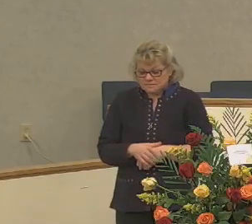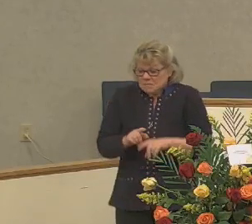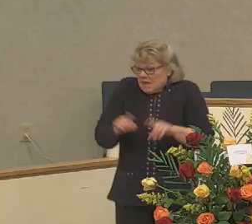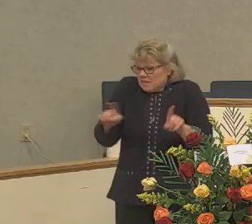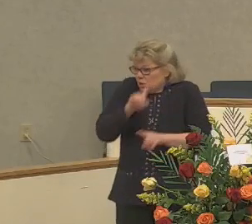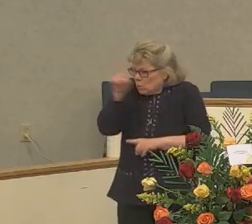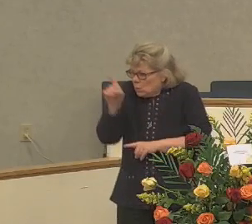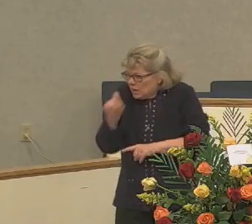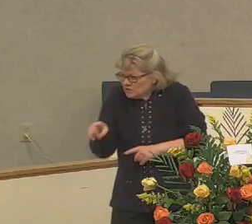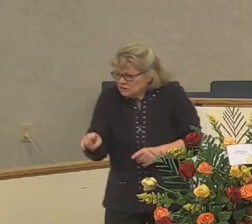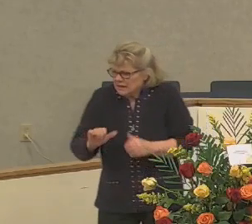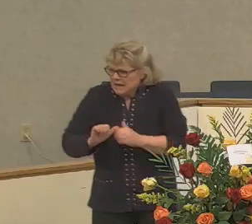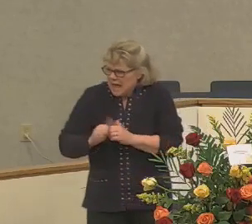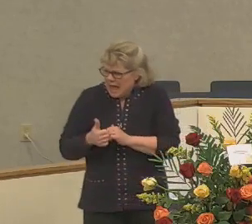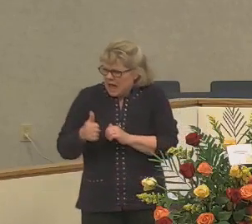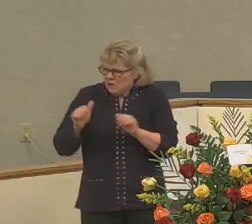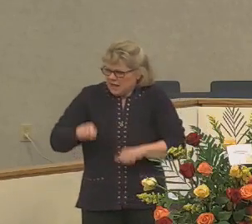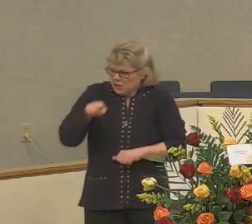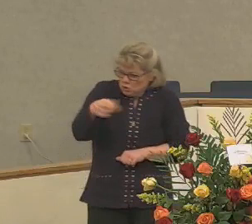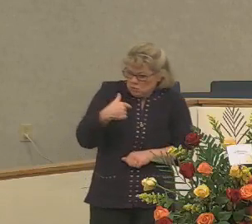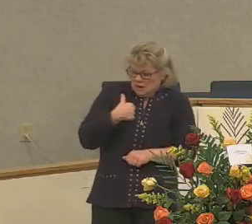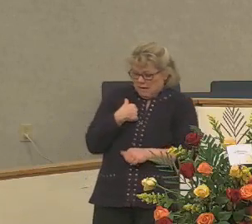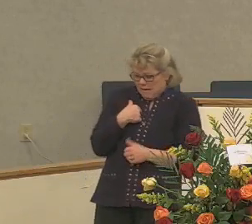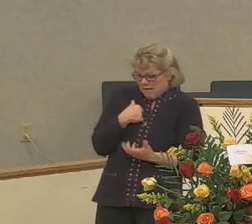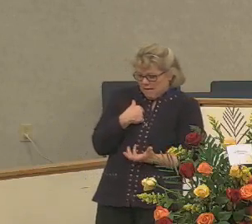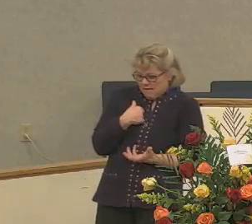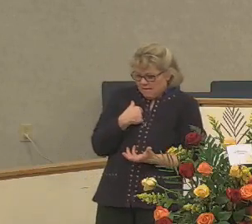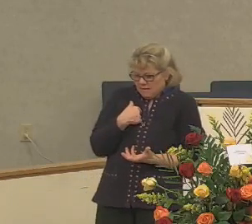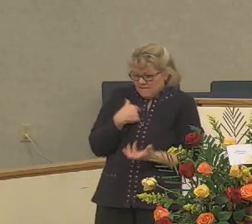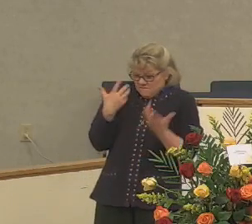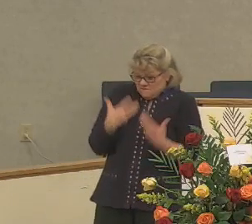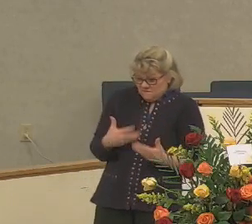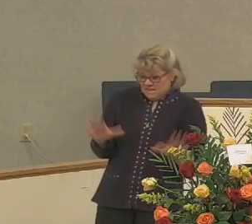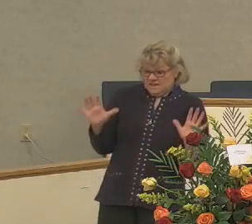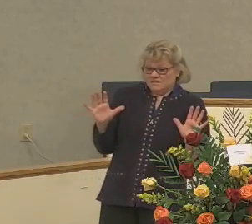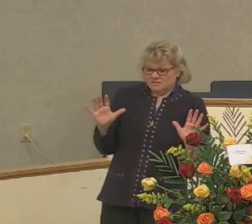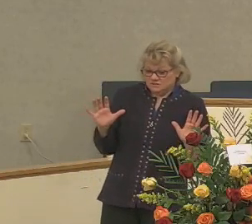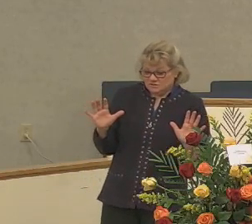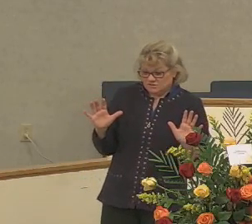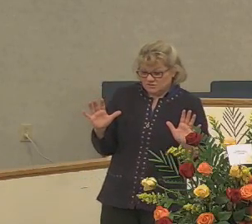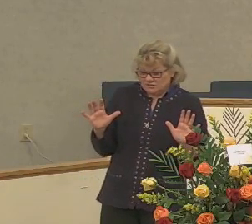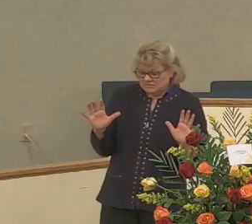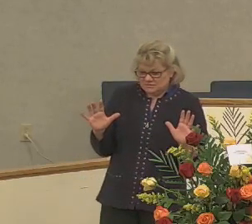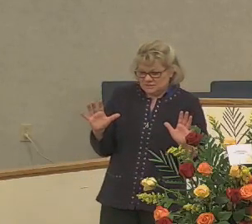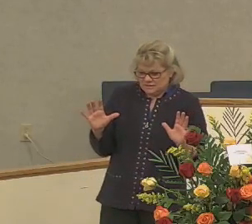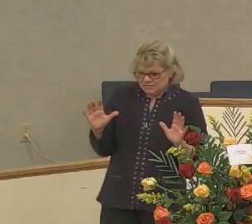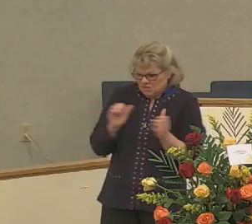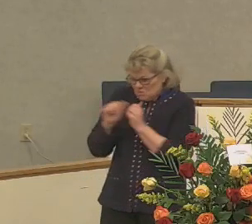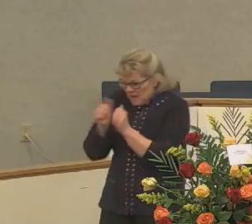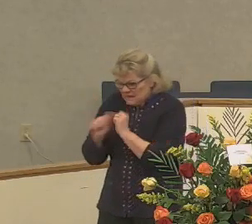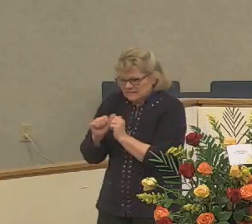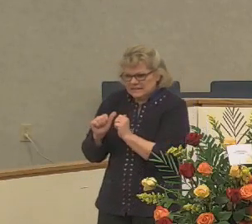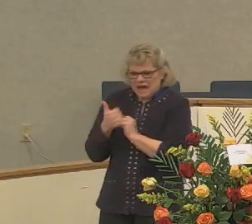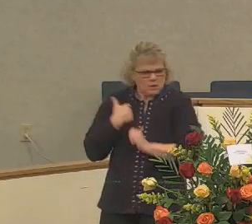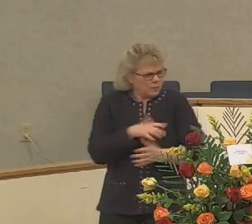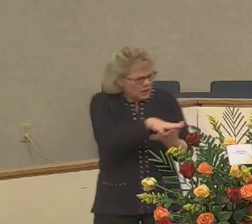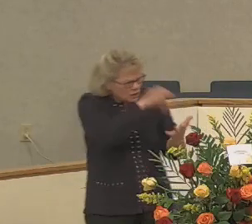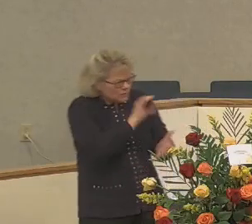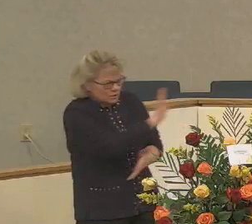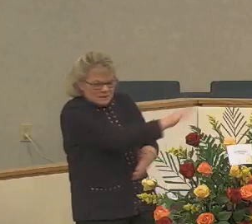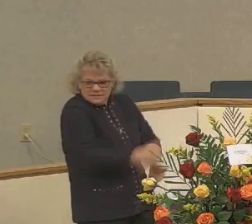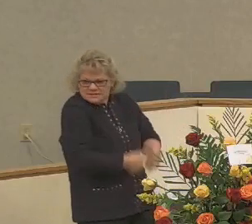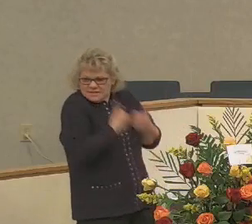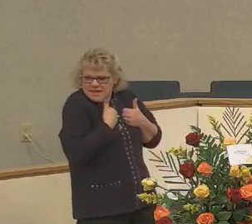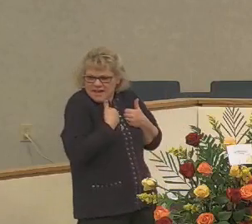the question comes, how can you and I finish well? How can we learn from Brother Marion's